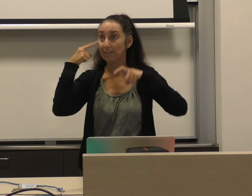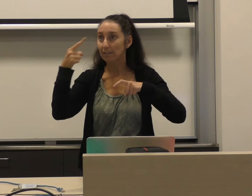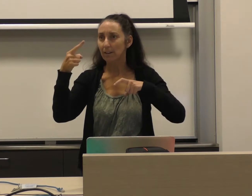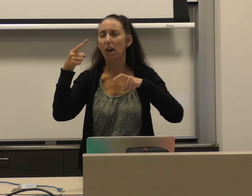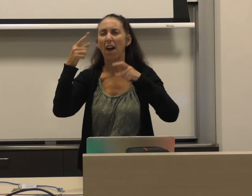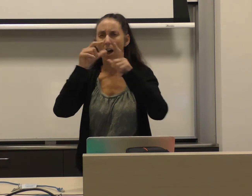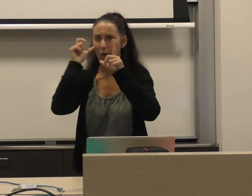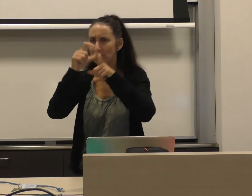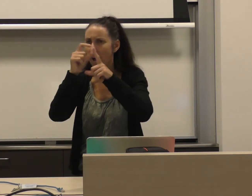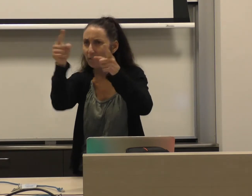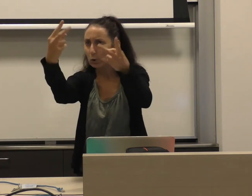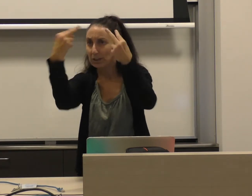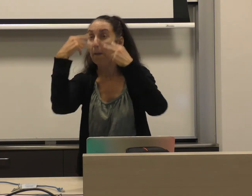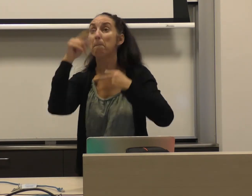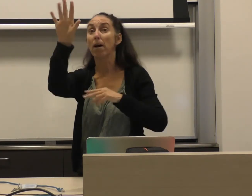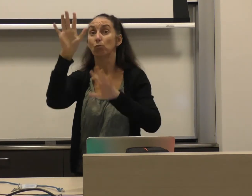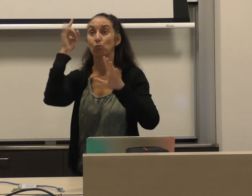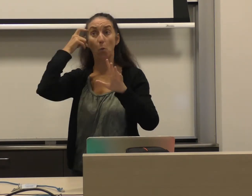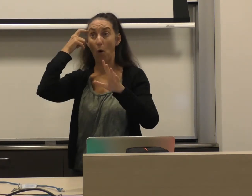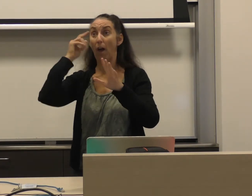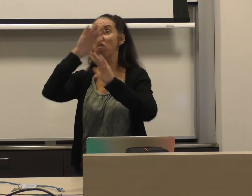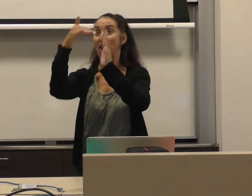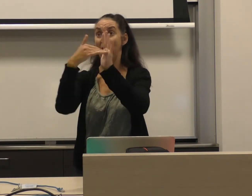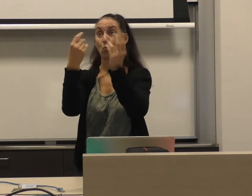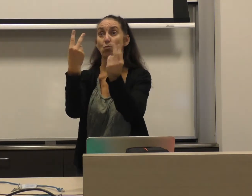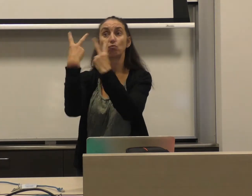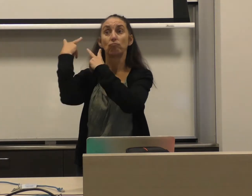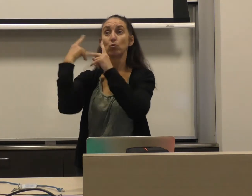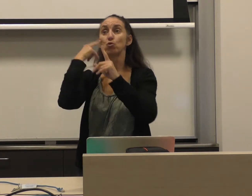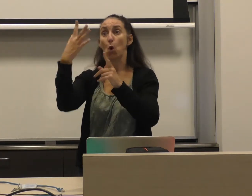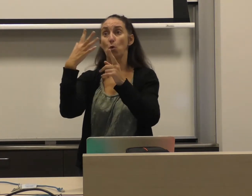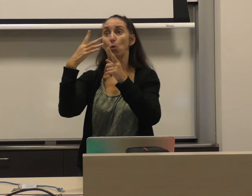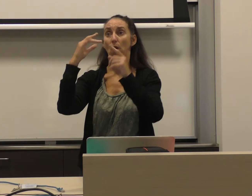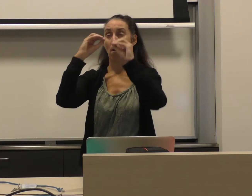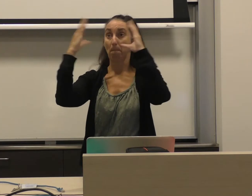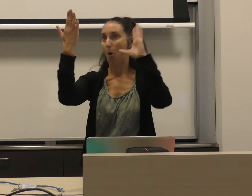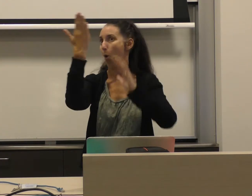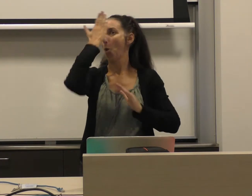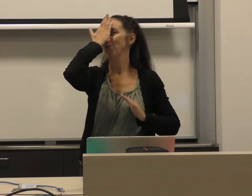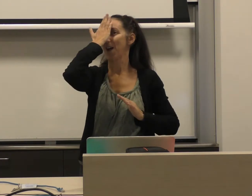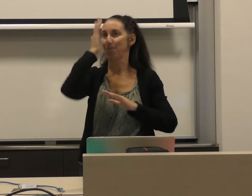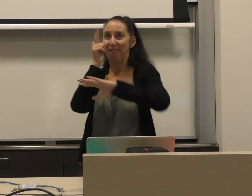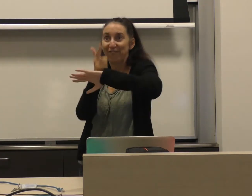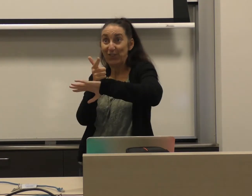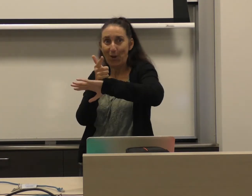right? I know if you're sitting down the back, it might be a bit hard for you to see, but I'll show you videos that are a